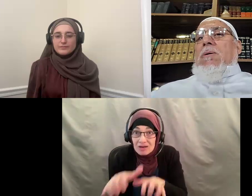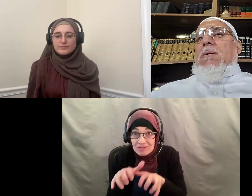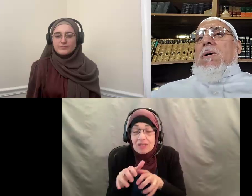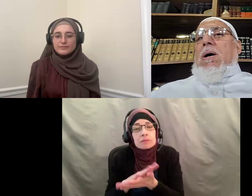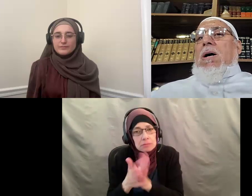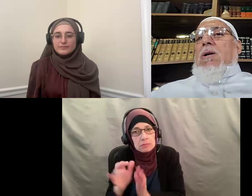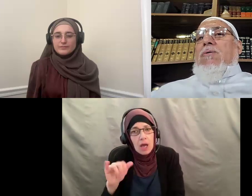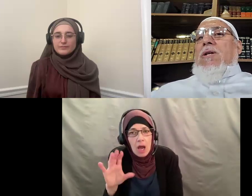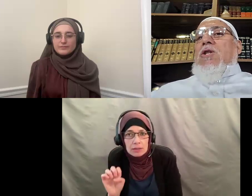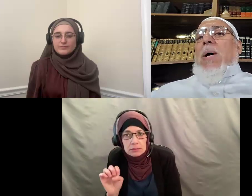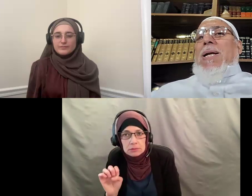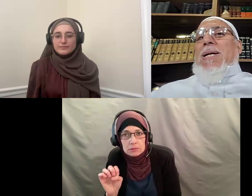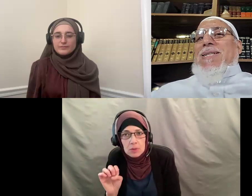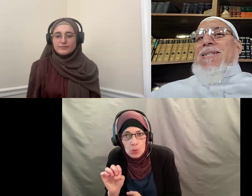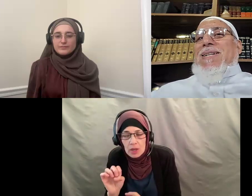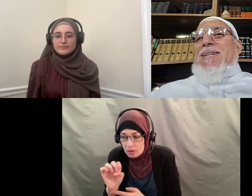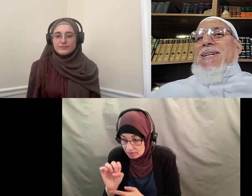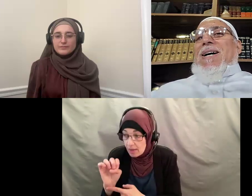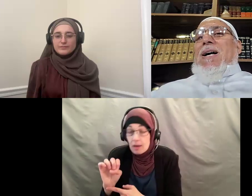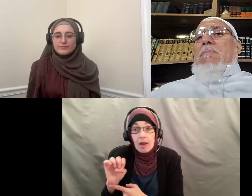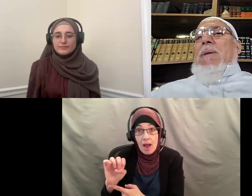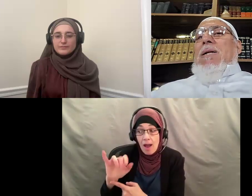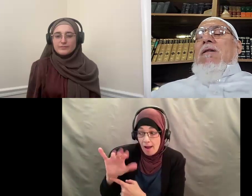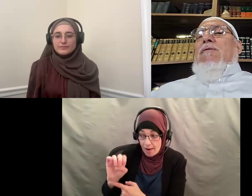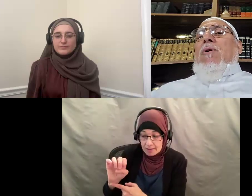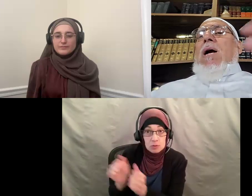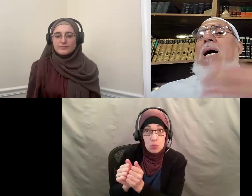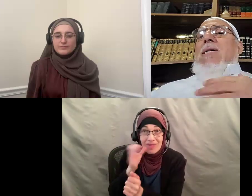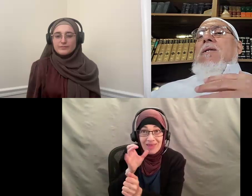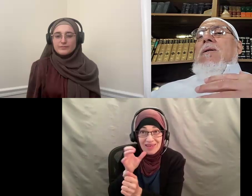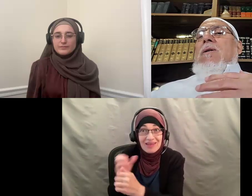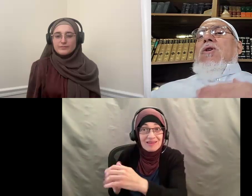vapor. All of these qualities are meant